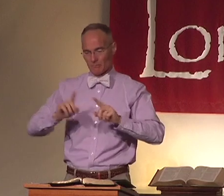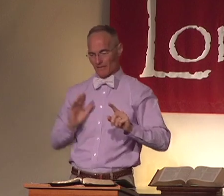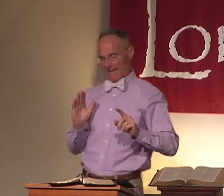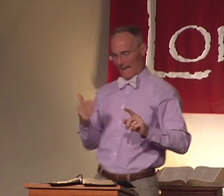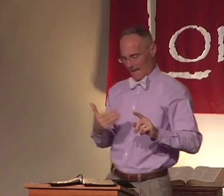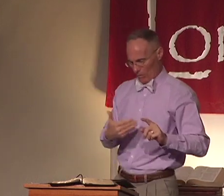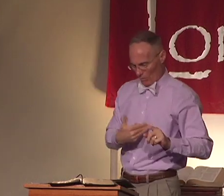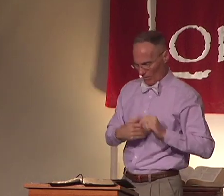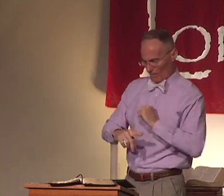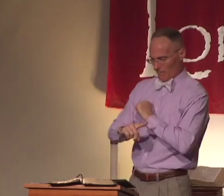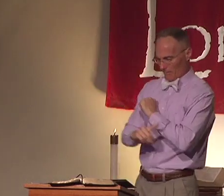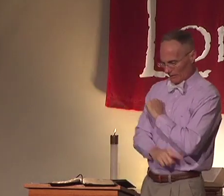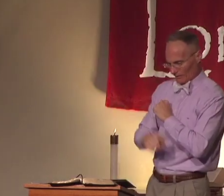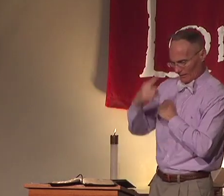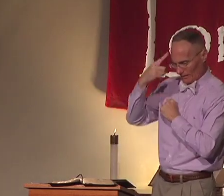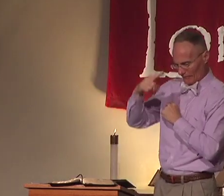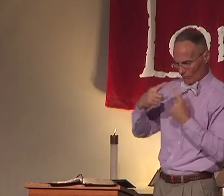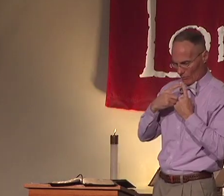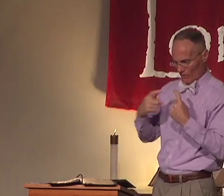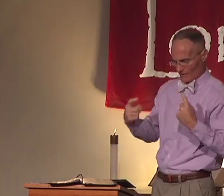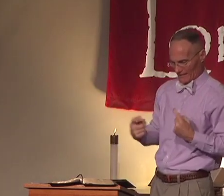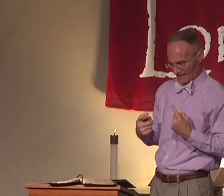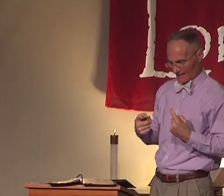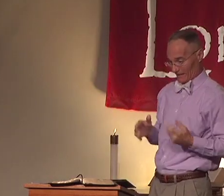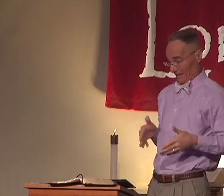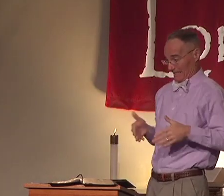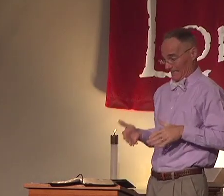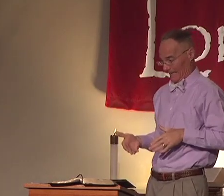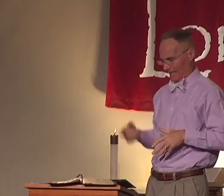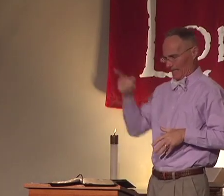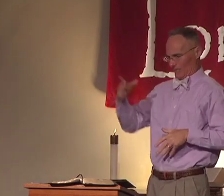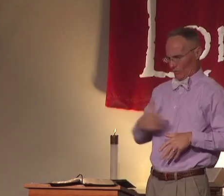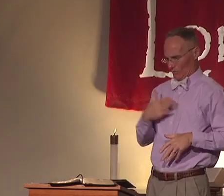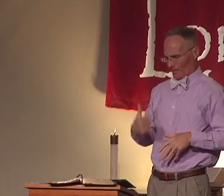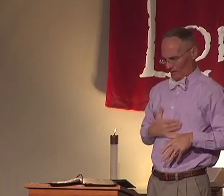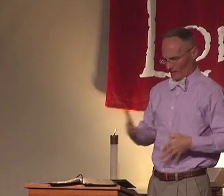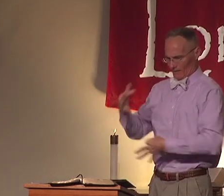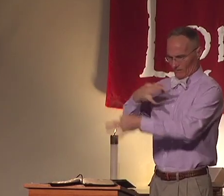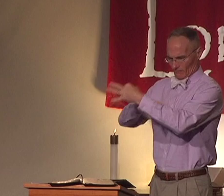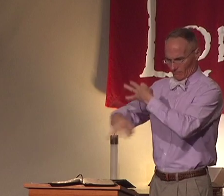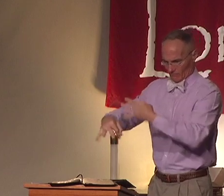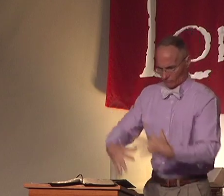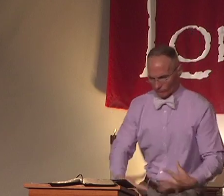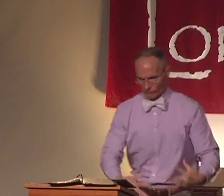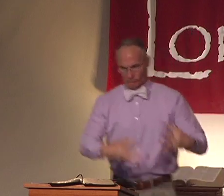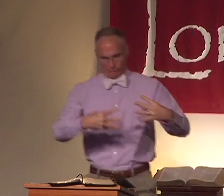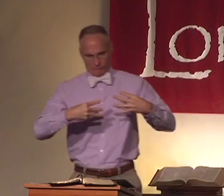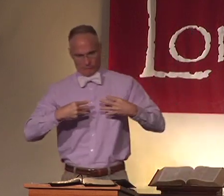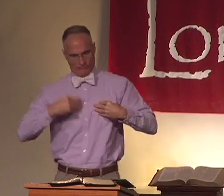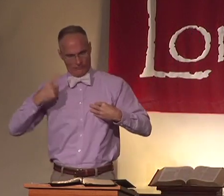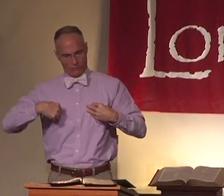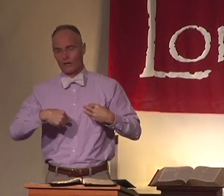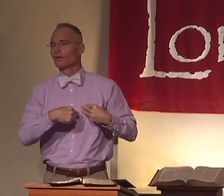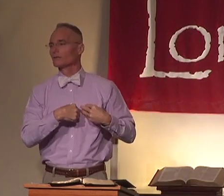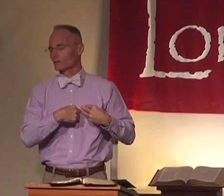sinned, nothing. But our penalty for sin is death, and he was willing to do that for